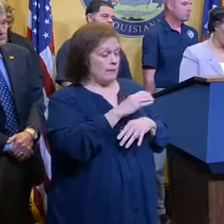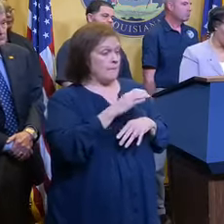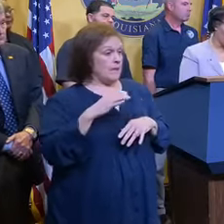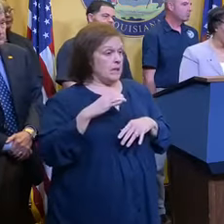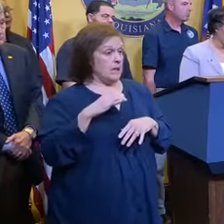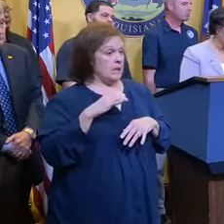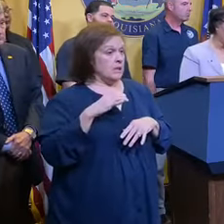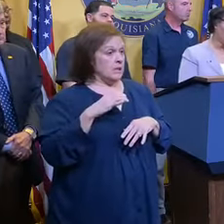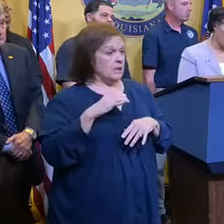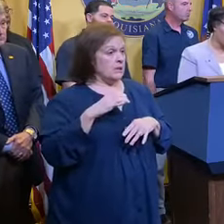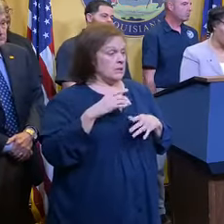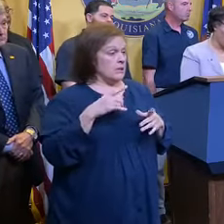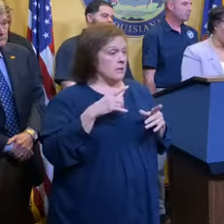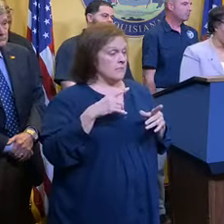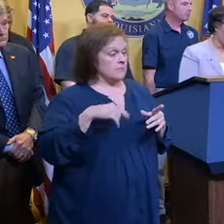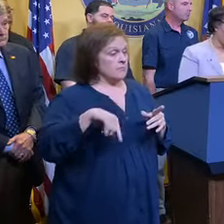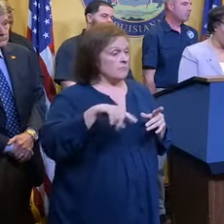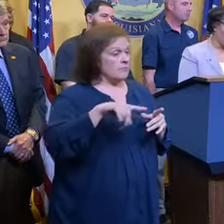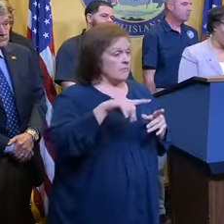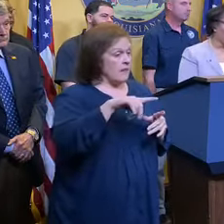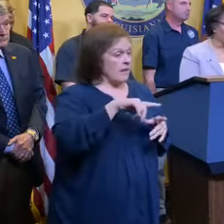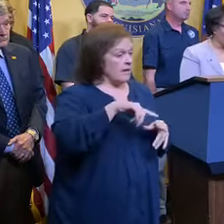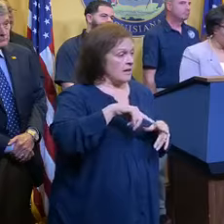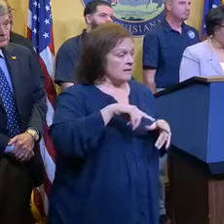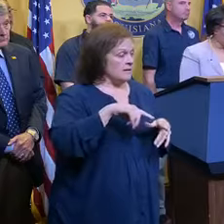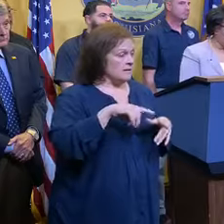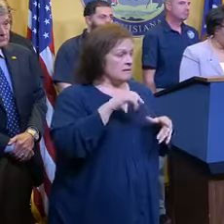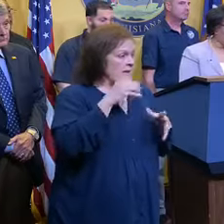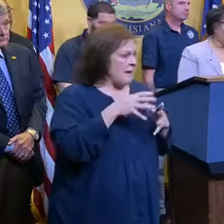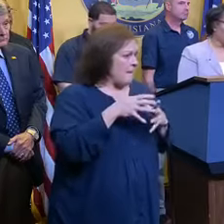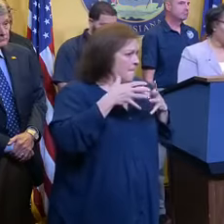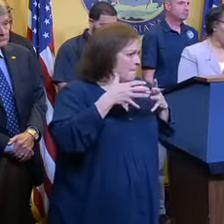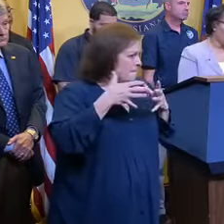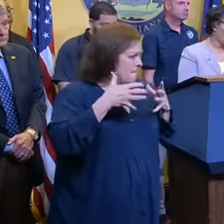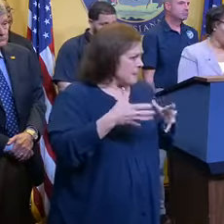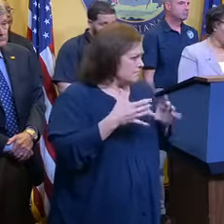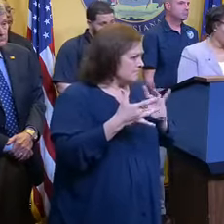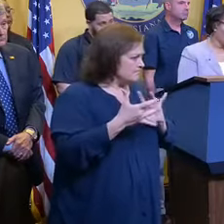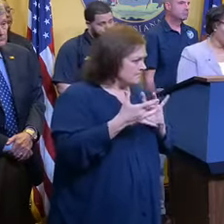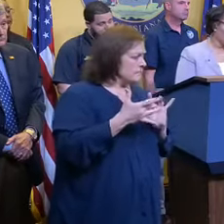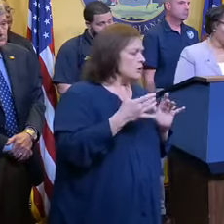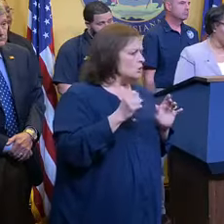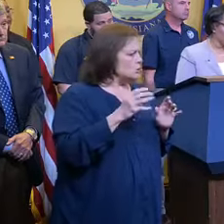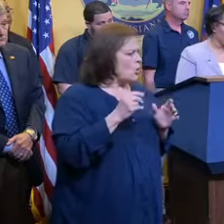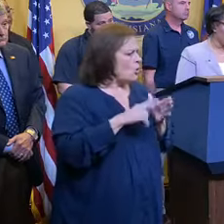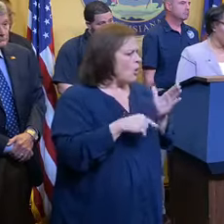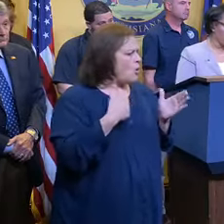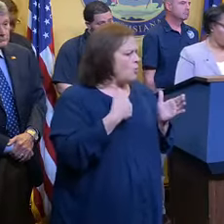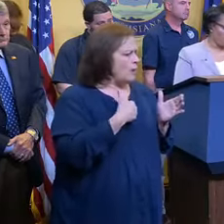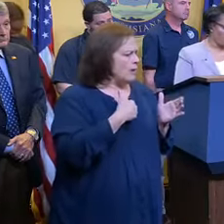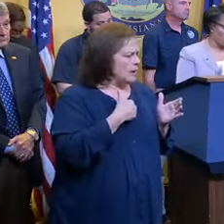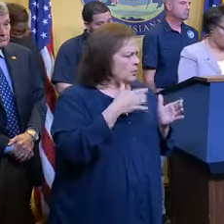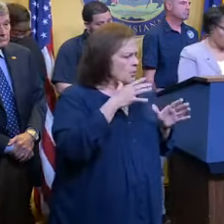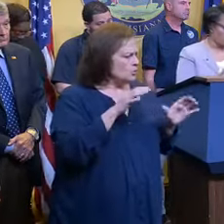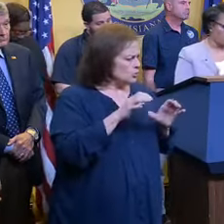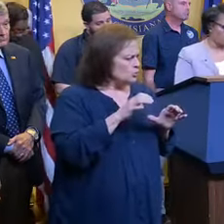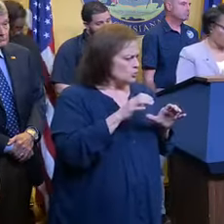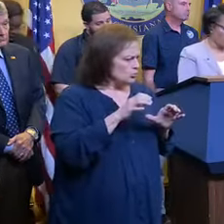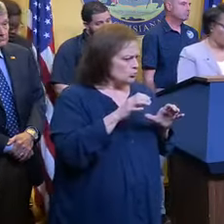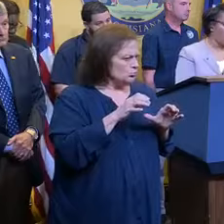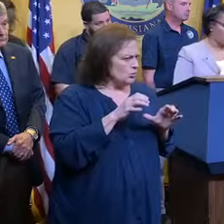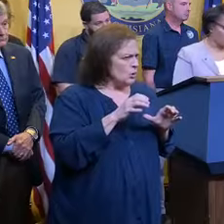been improved, meaning there was very little communication there. So what we're working on is to ensure that